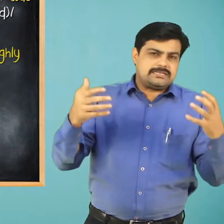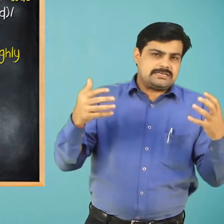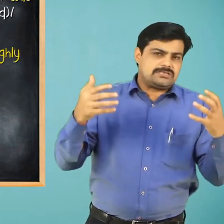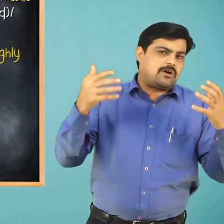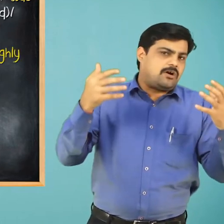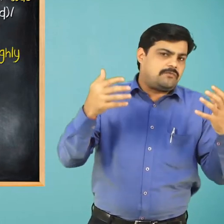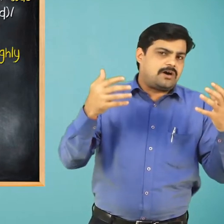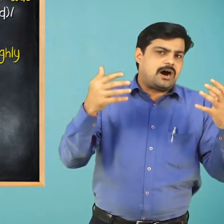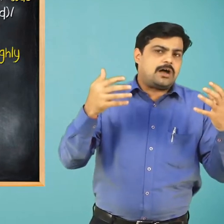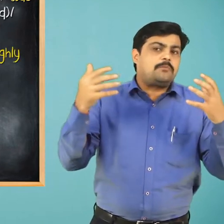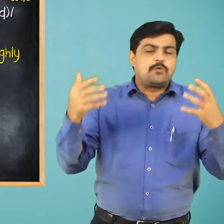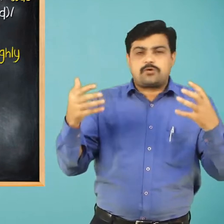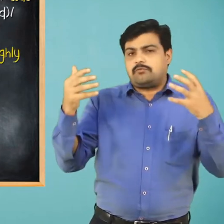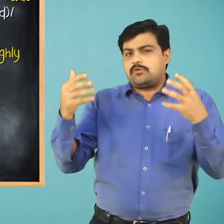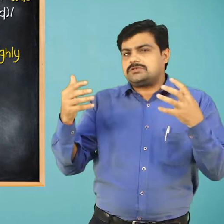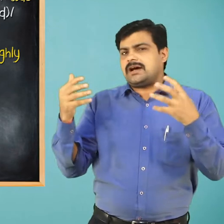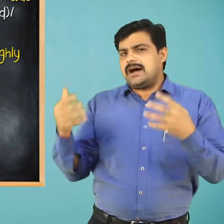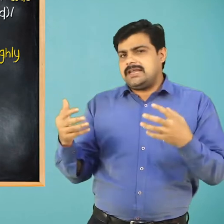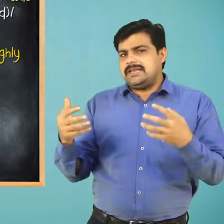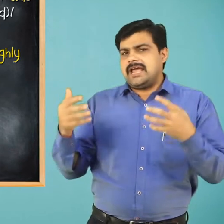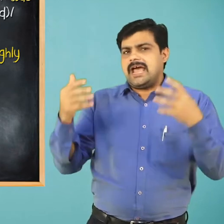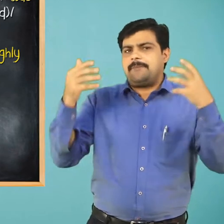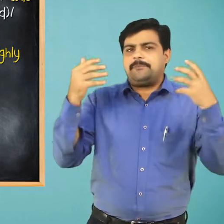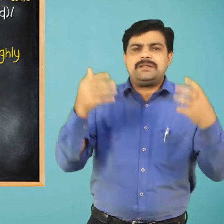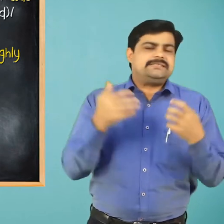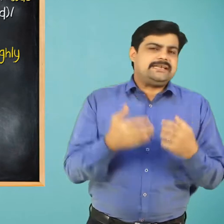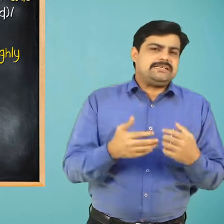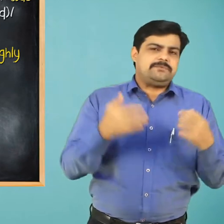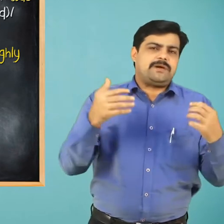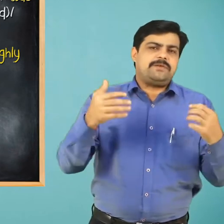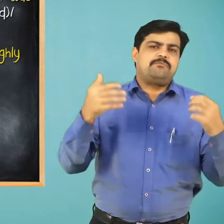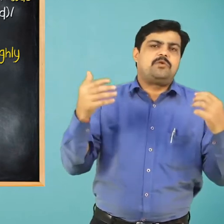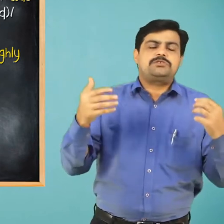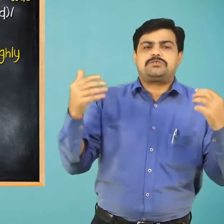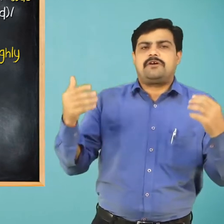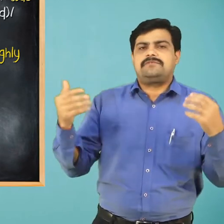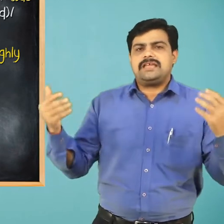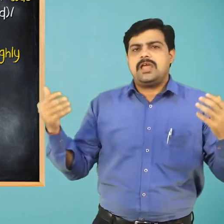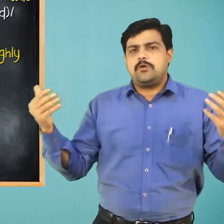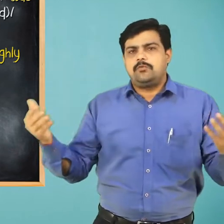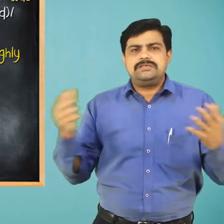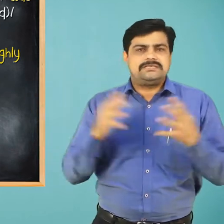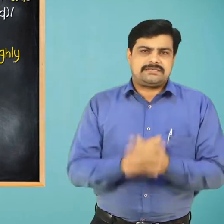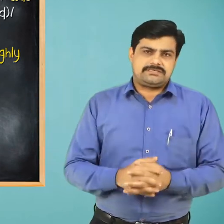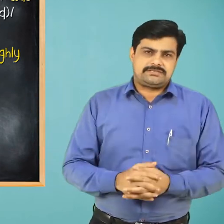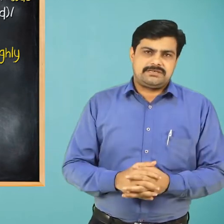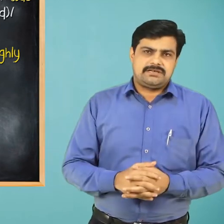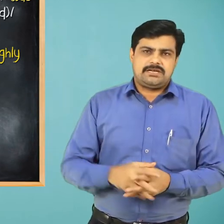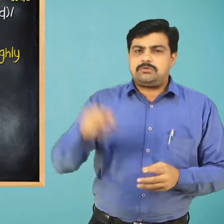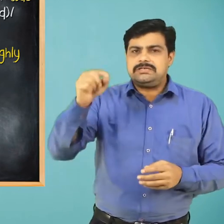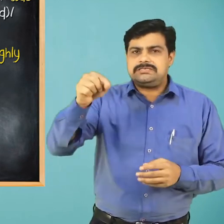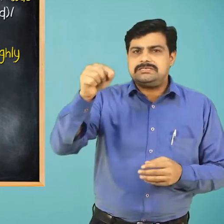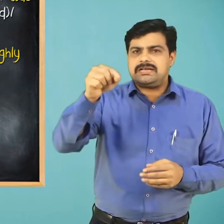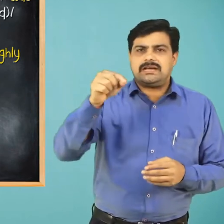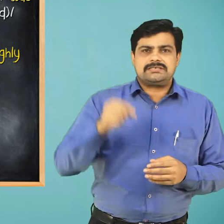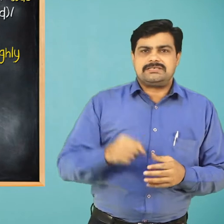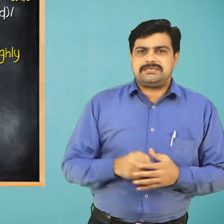content of our book was highly appreciated by most of the visitors. Now this is the correct